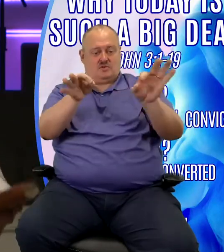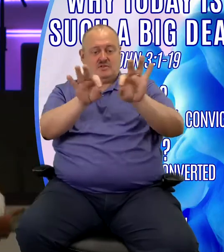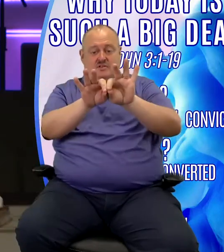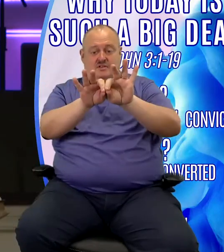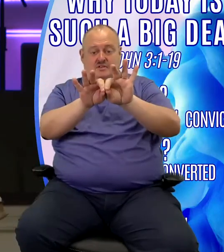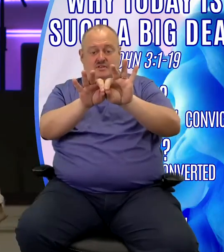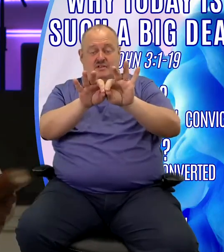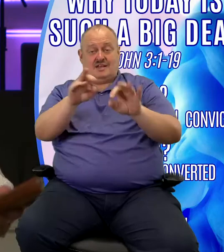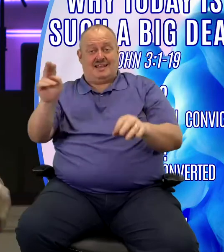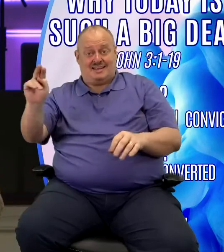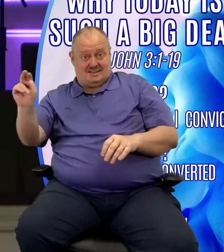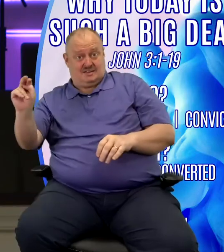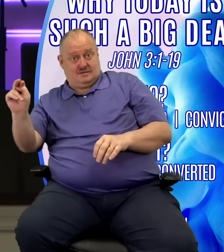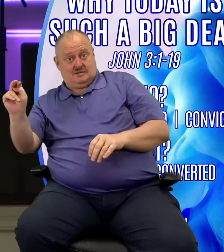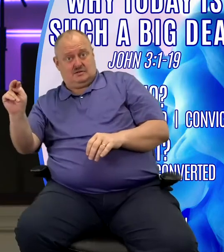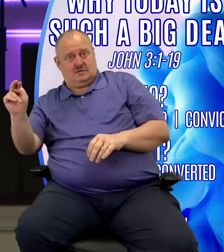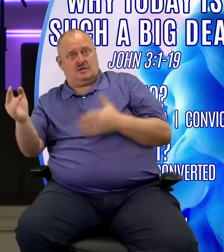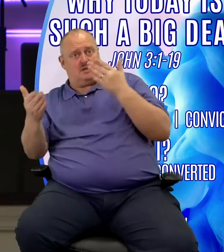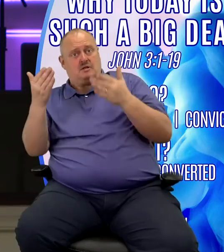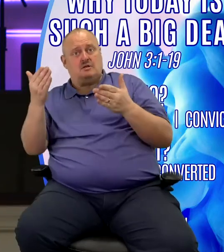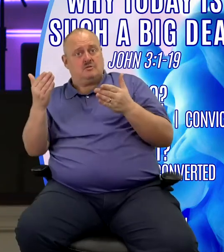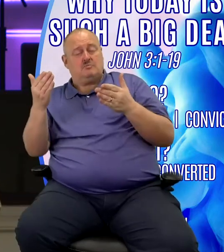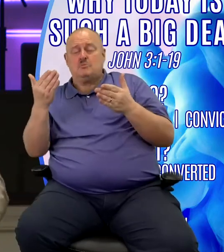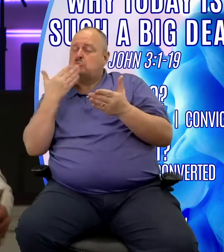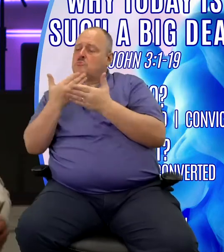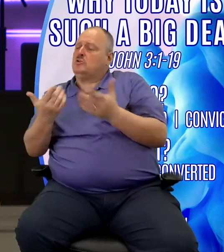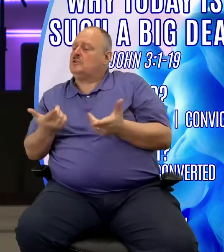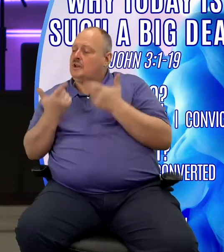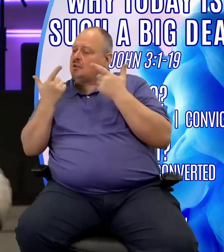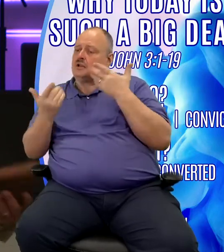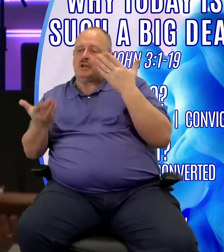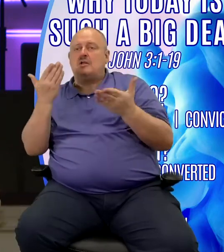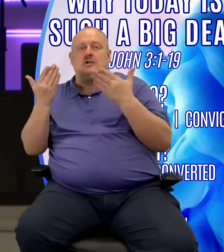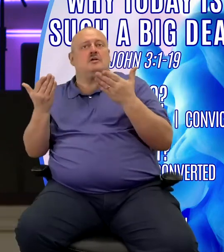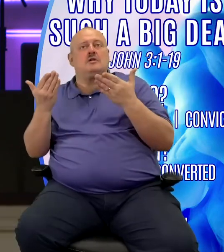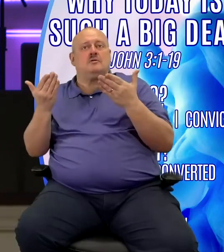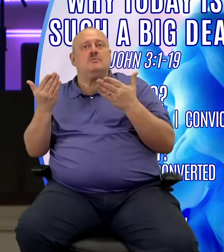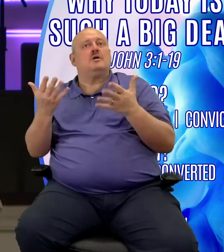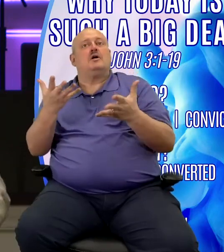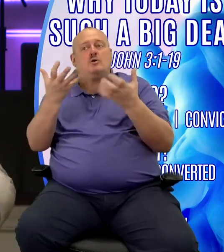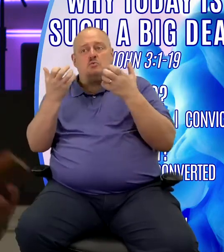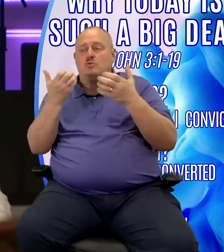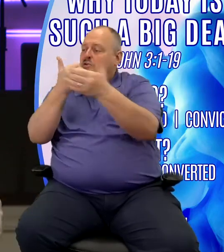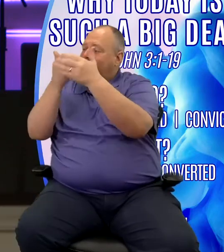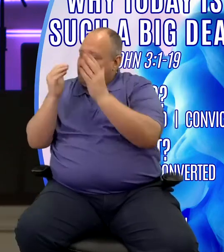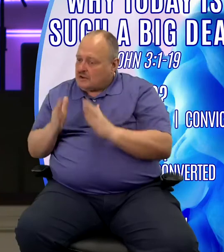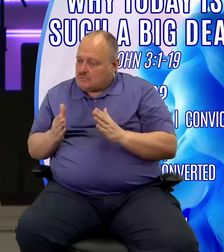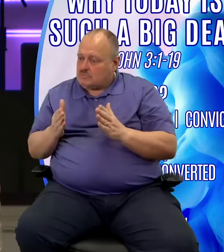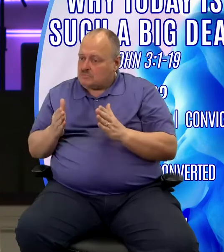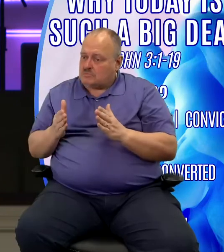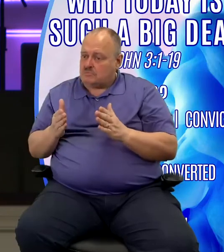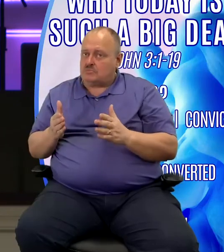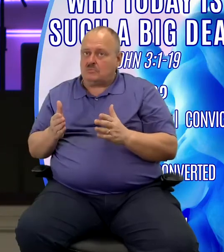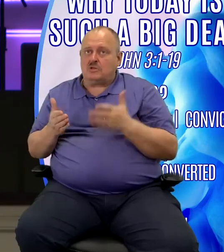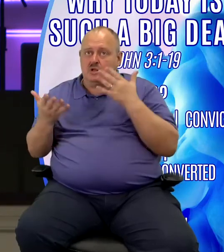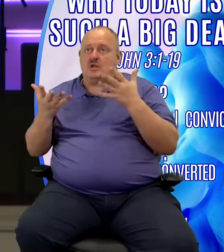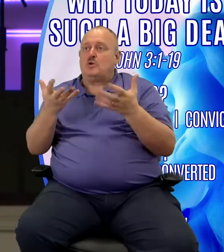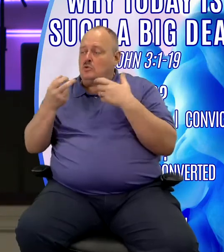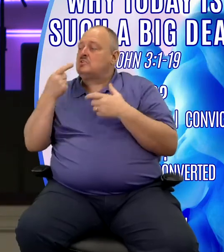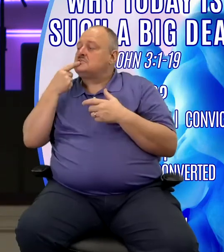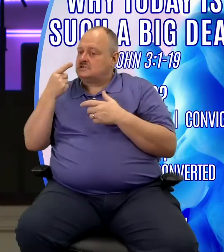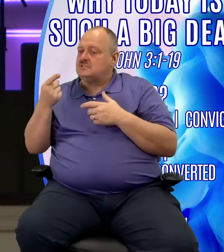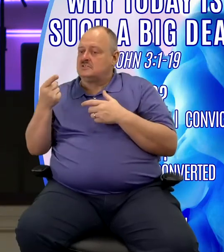know, Nicodemus probably lived a pretty clean life. He probably is the kind of guy that you'd like to be neighbors with, live in his neighborhood. You'd like to say